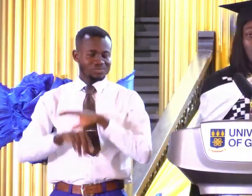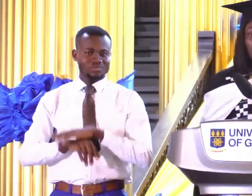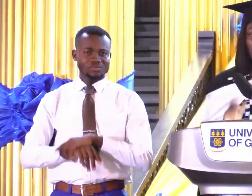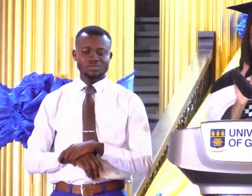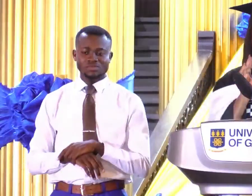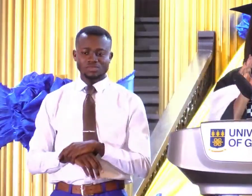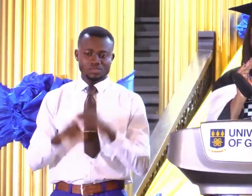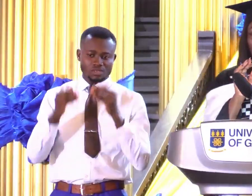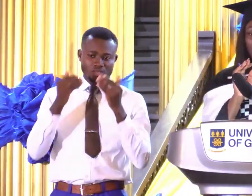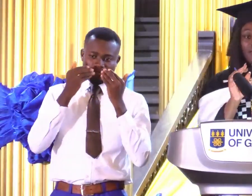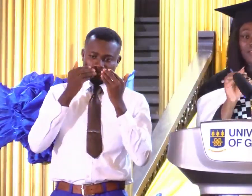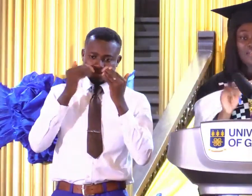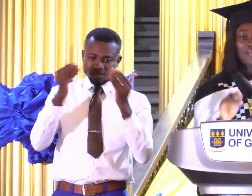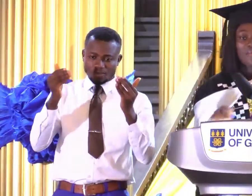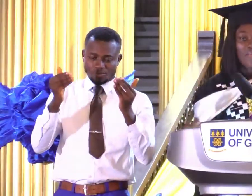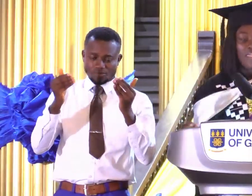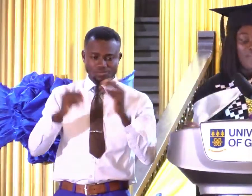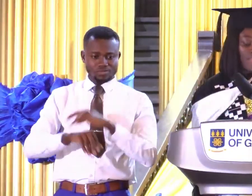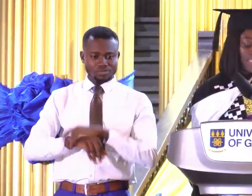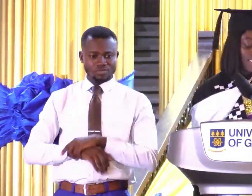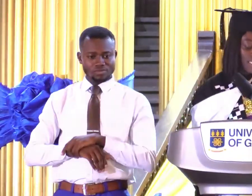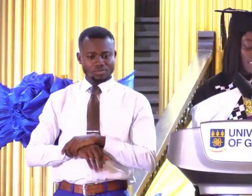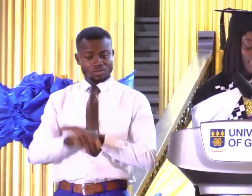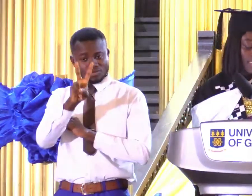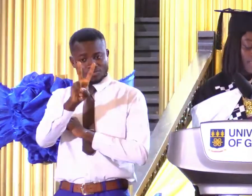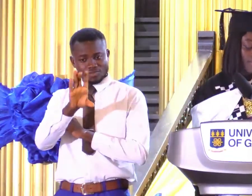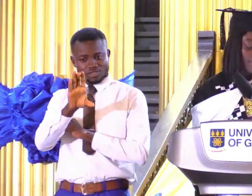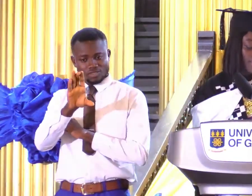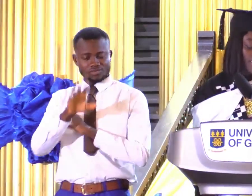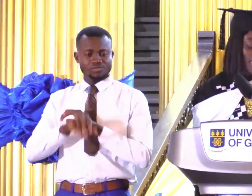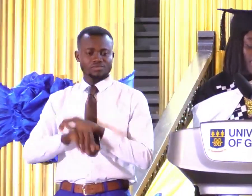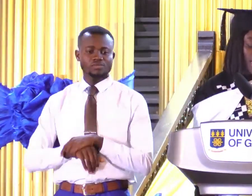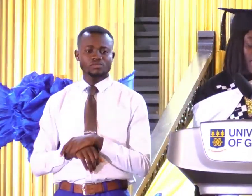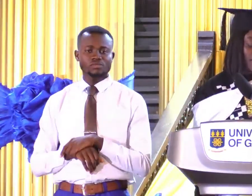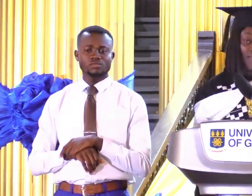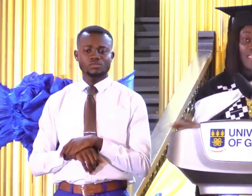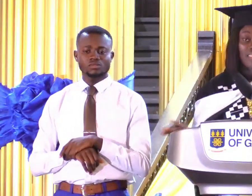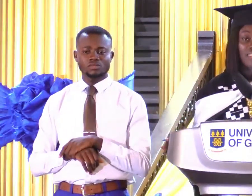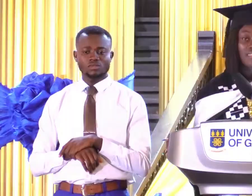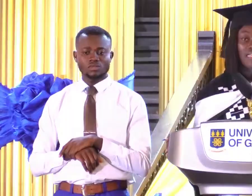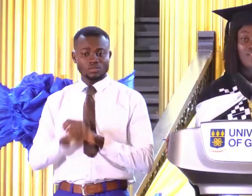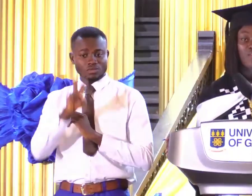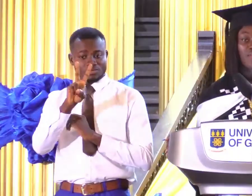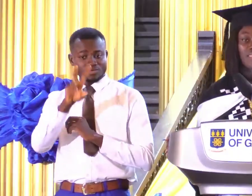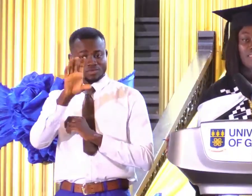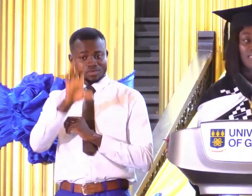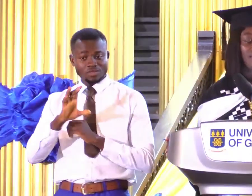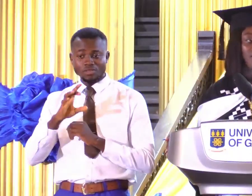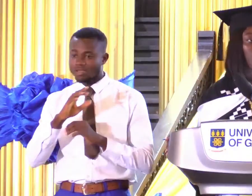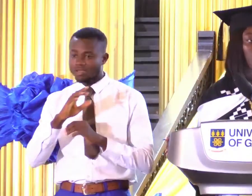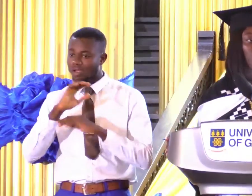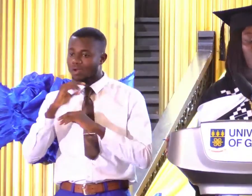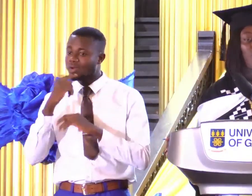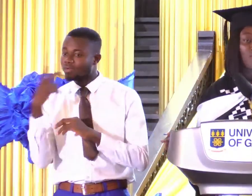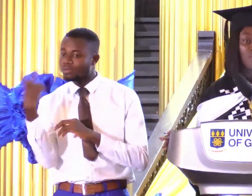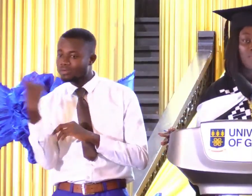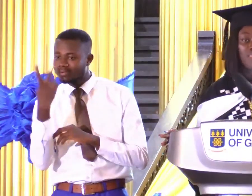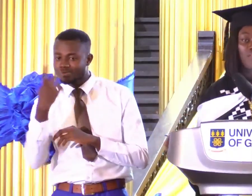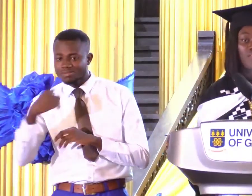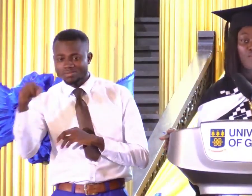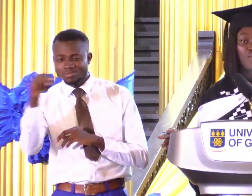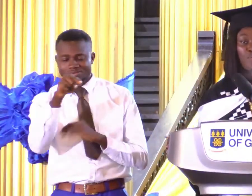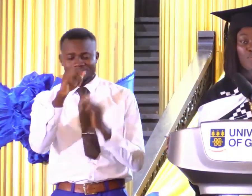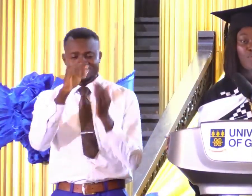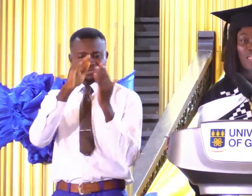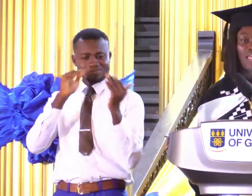Thank you very much, Madam Vice Chancellor. As the Vice Chancellor has already said, we look forward to